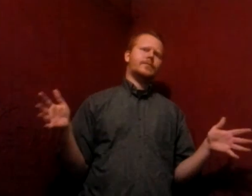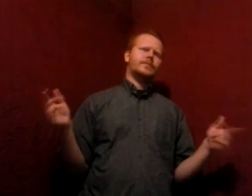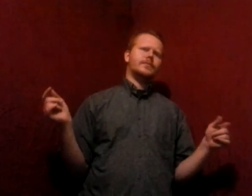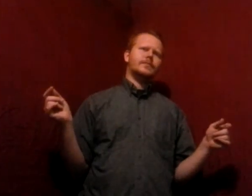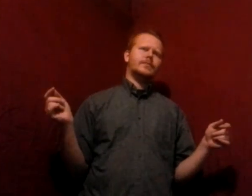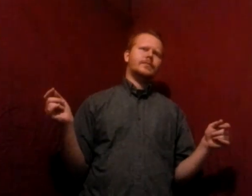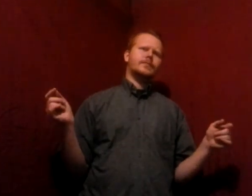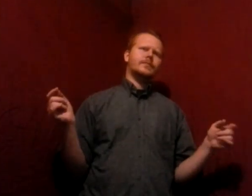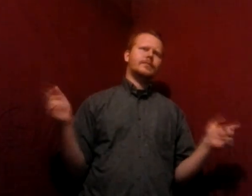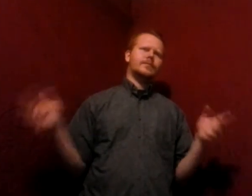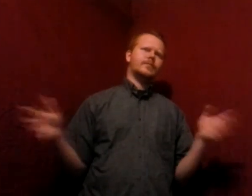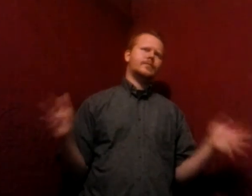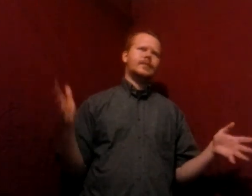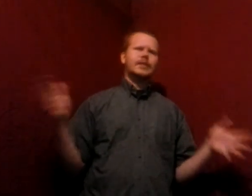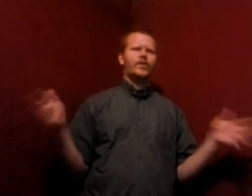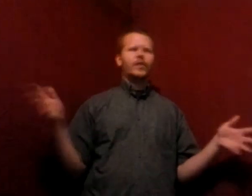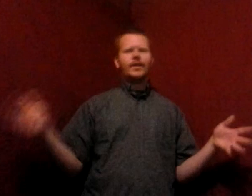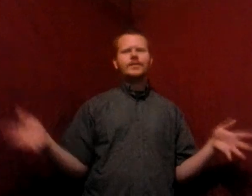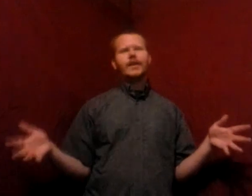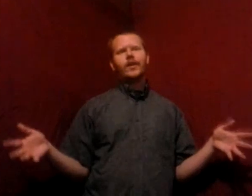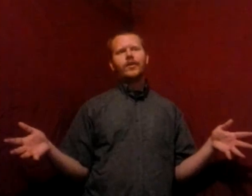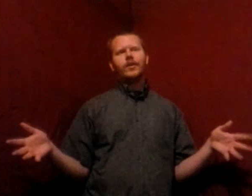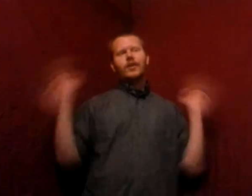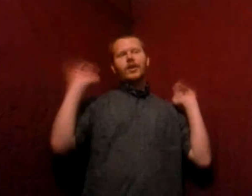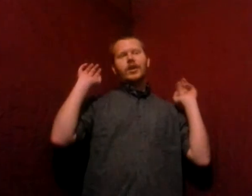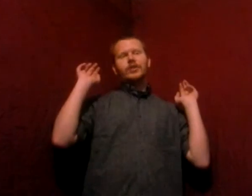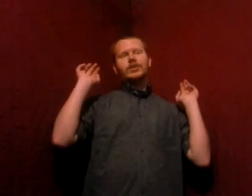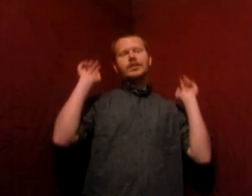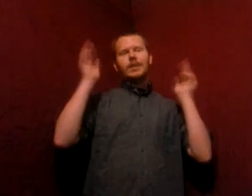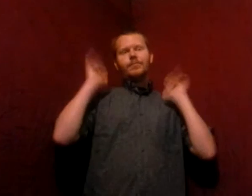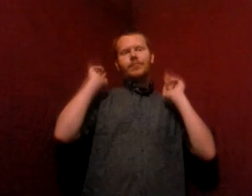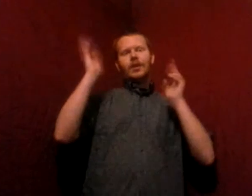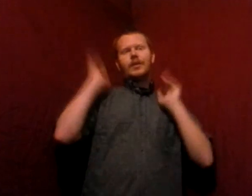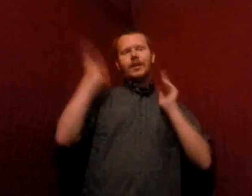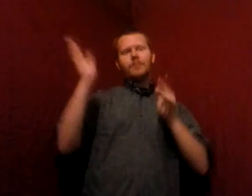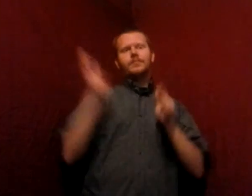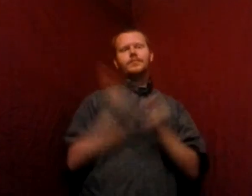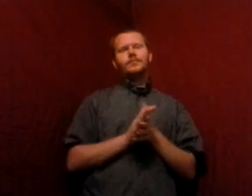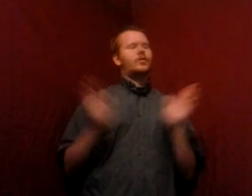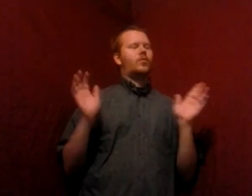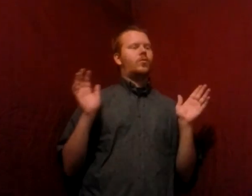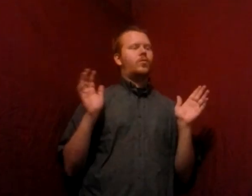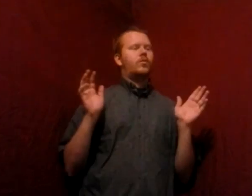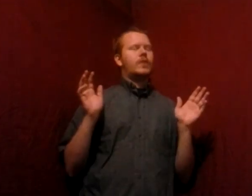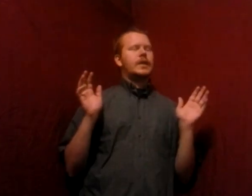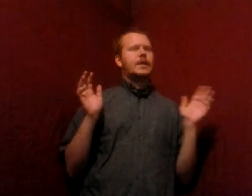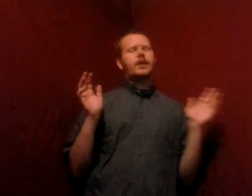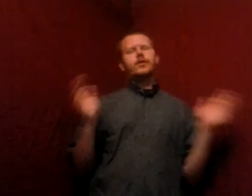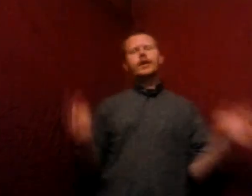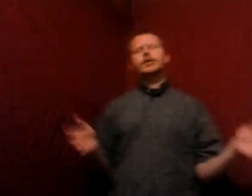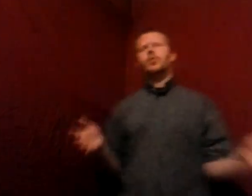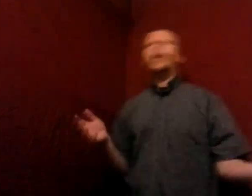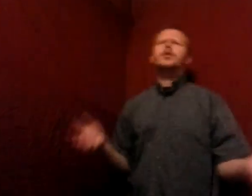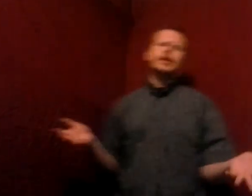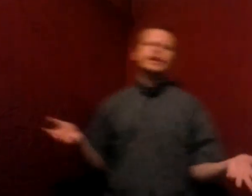he says if don't want to get scared just keep on him now you're asking why should i